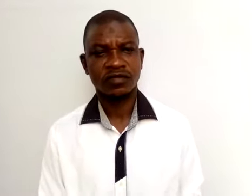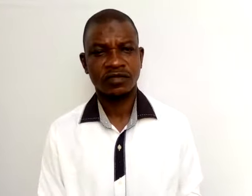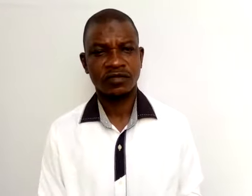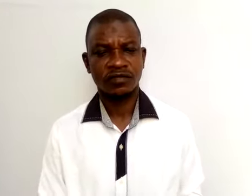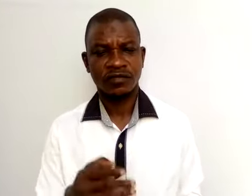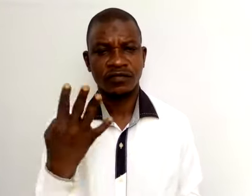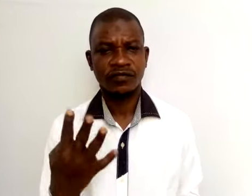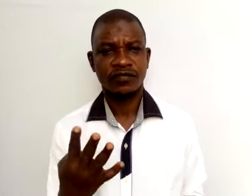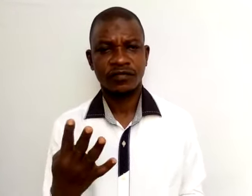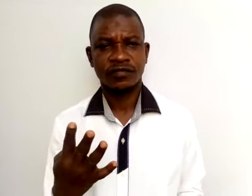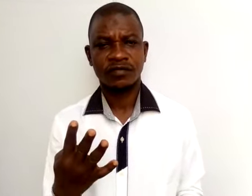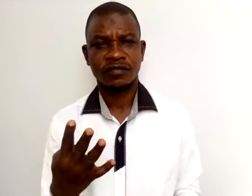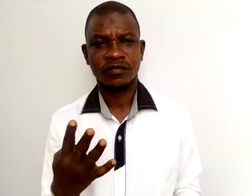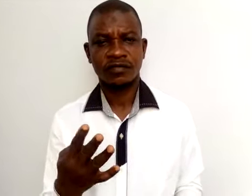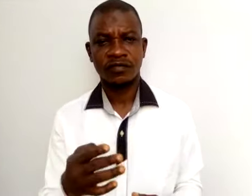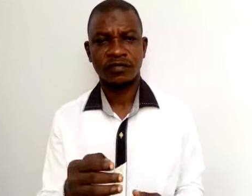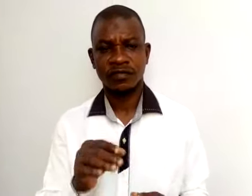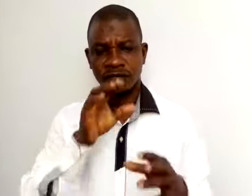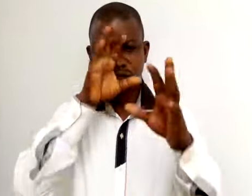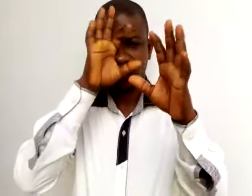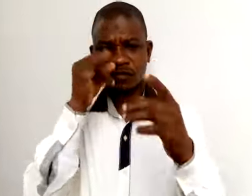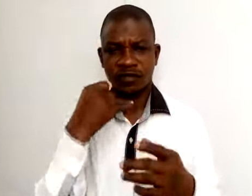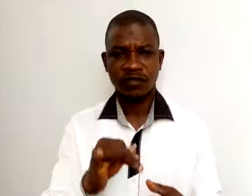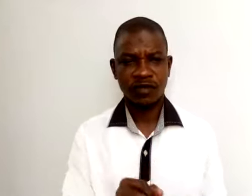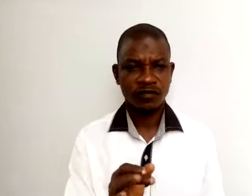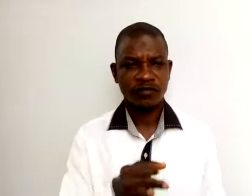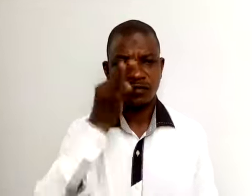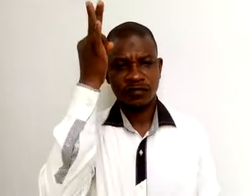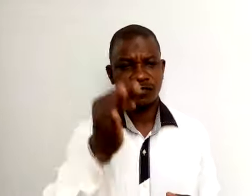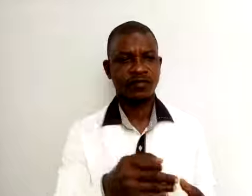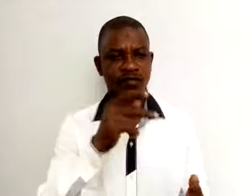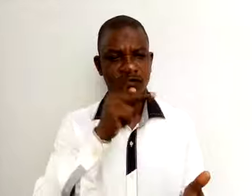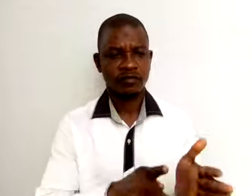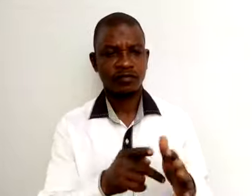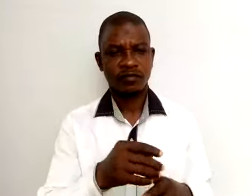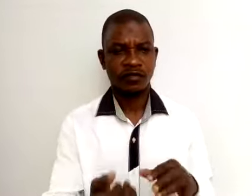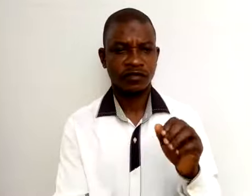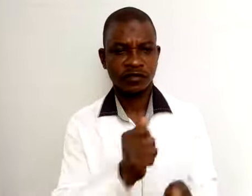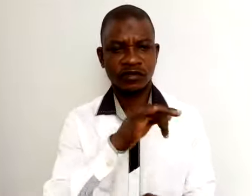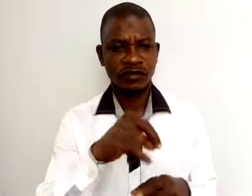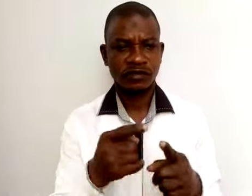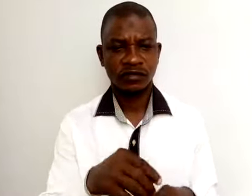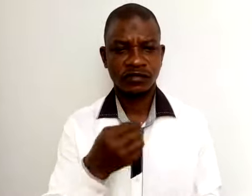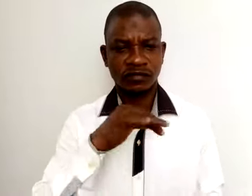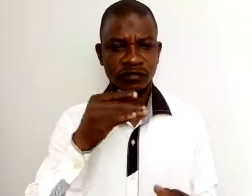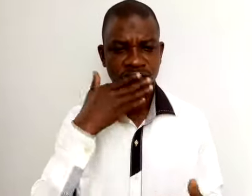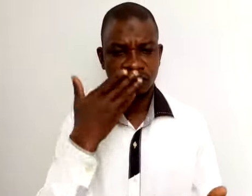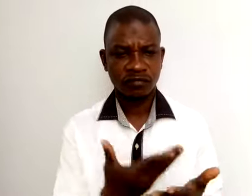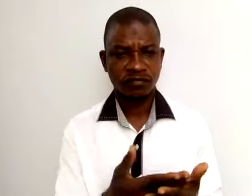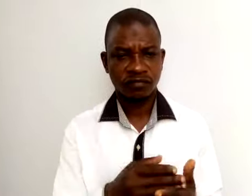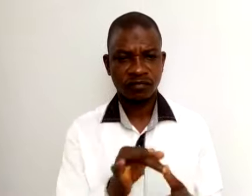4. Expectation of future price changes in goods. If a